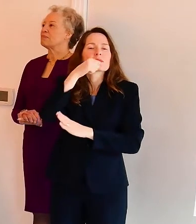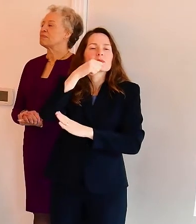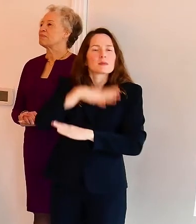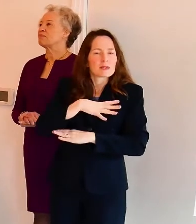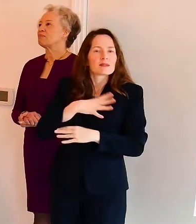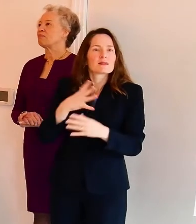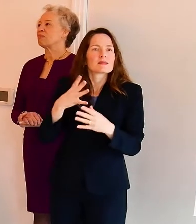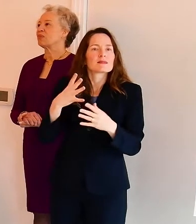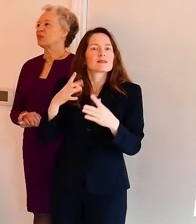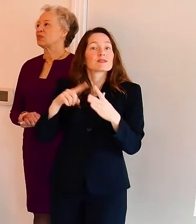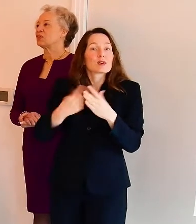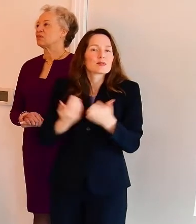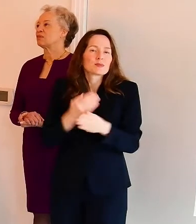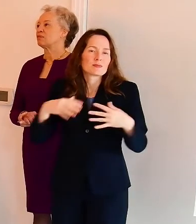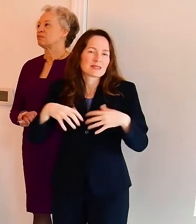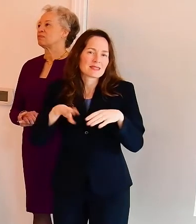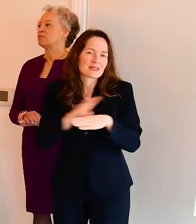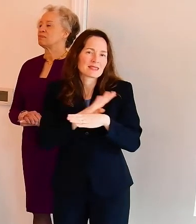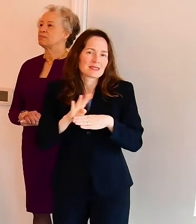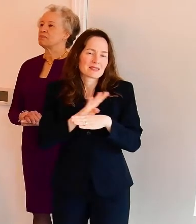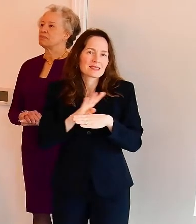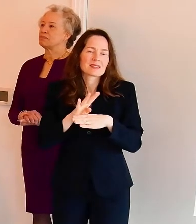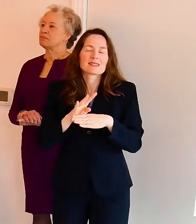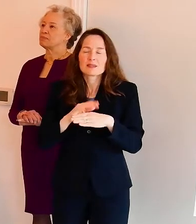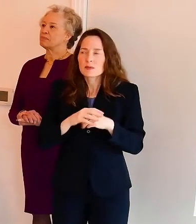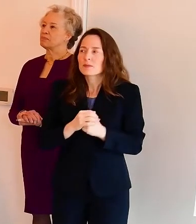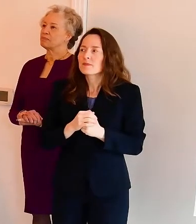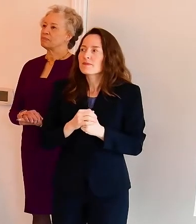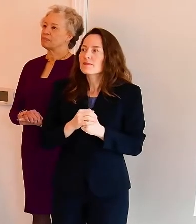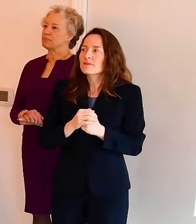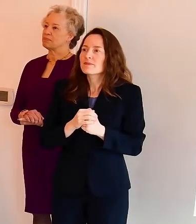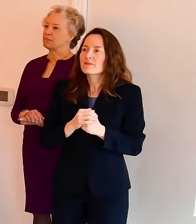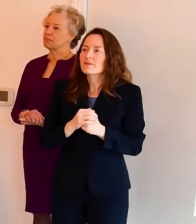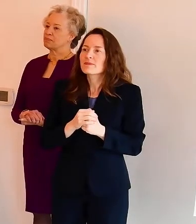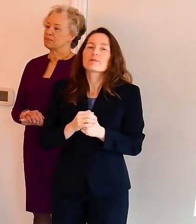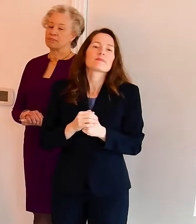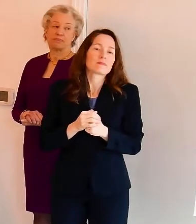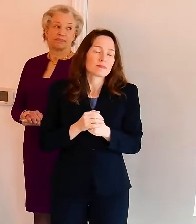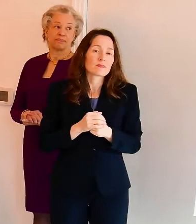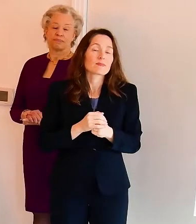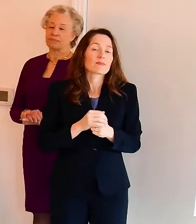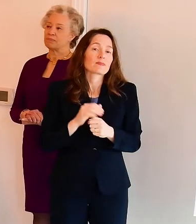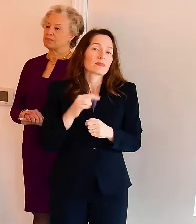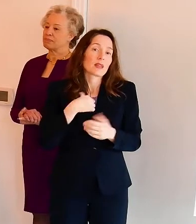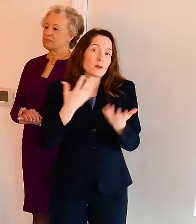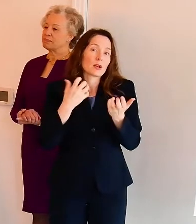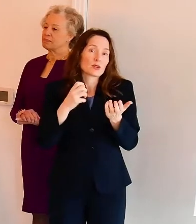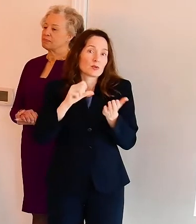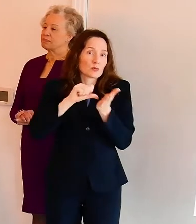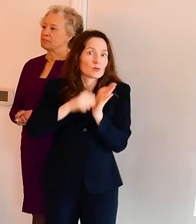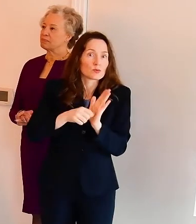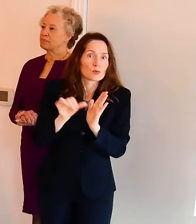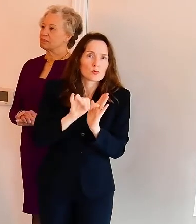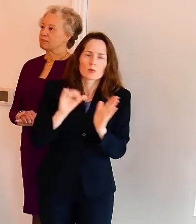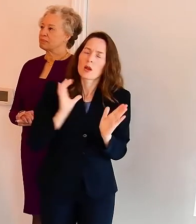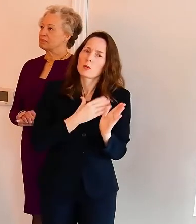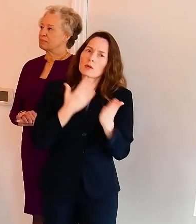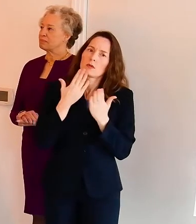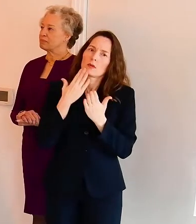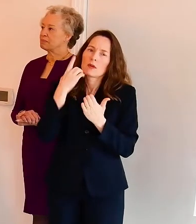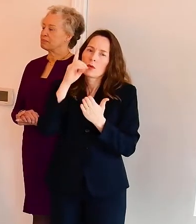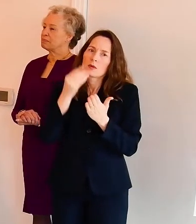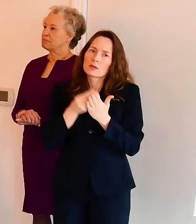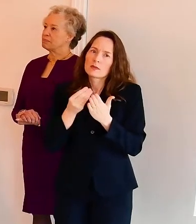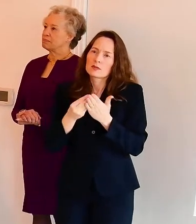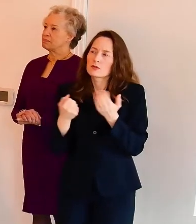entrepreneurs as well. And so lastly, again, just want to echo our gratitude for the financial support, just as we've